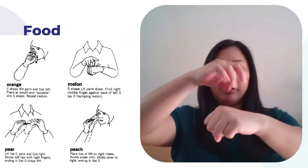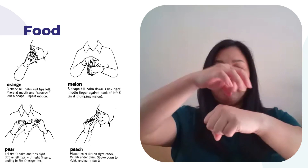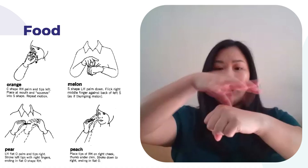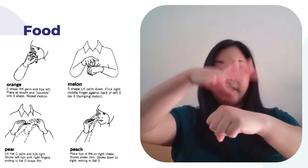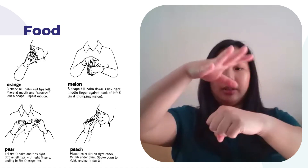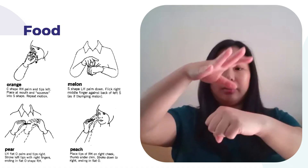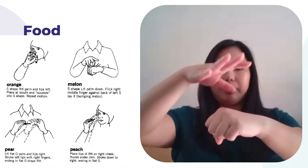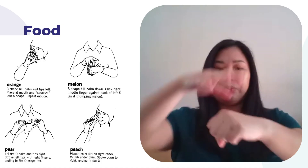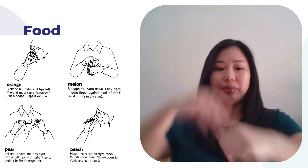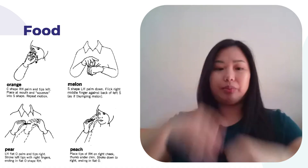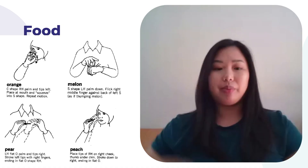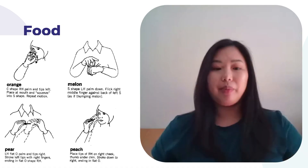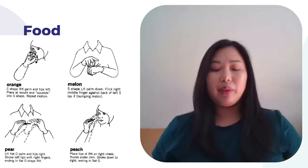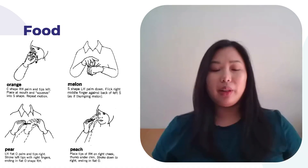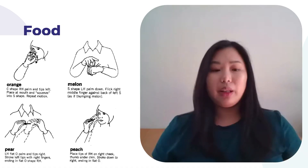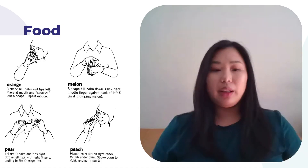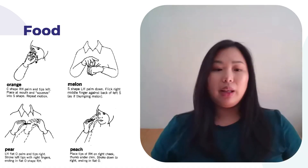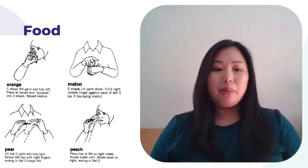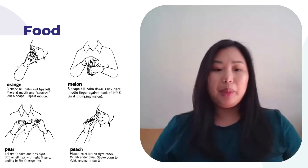Melon.